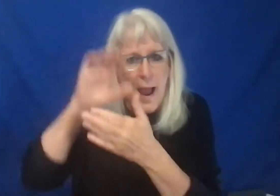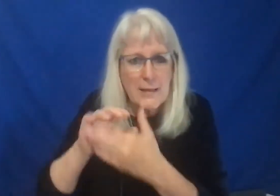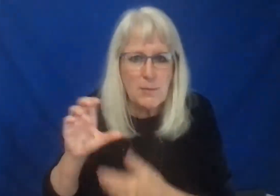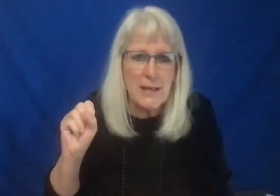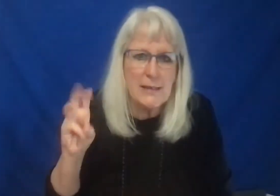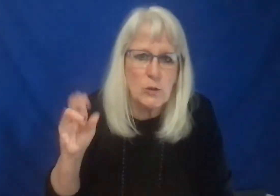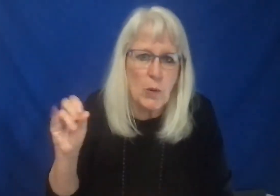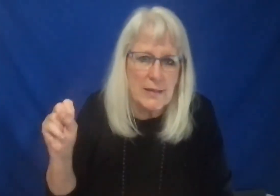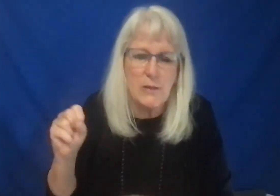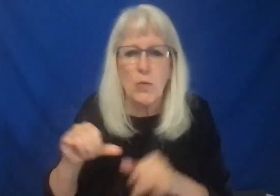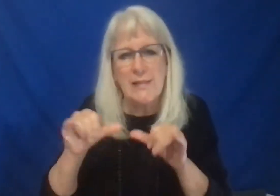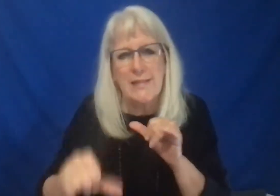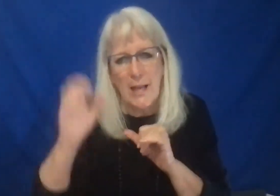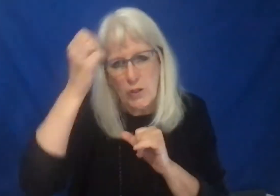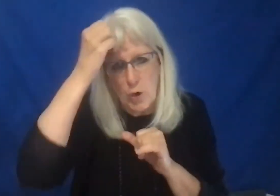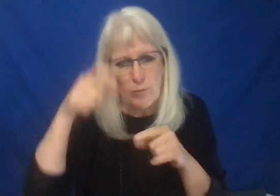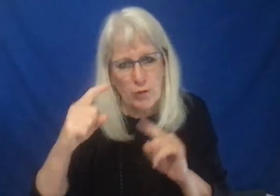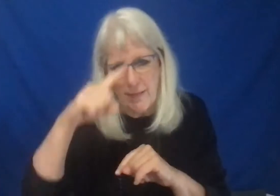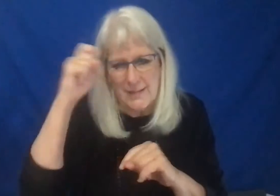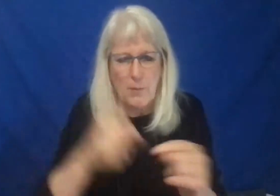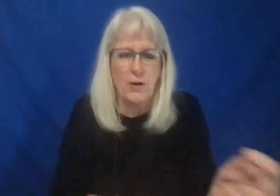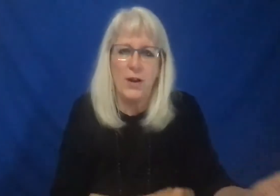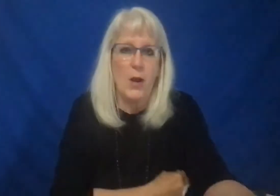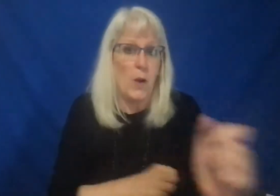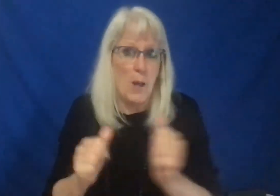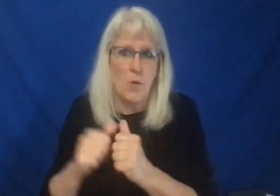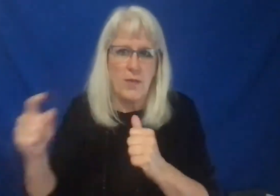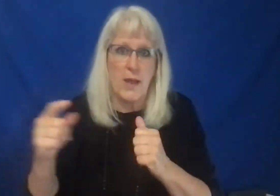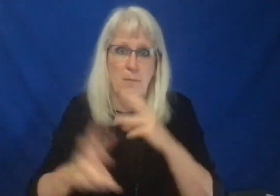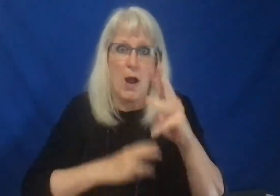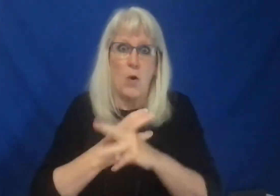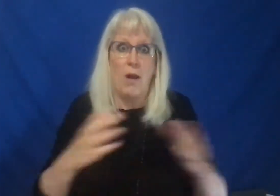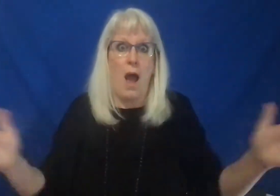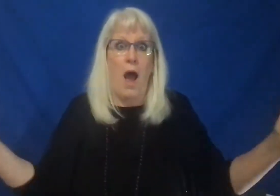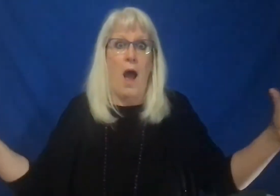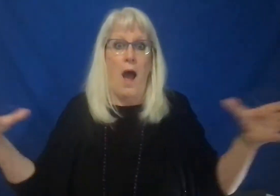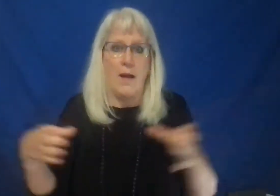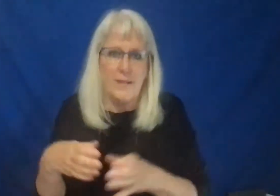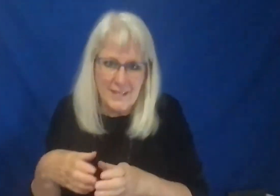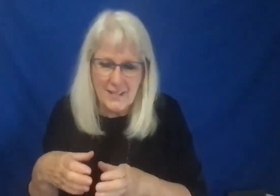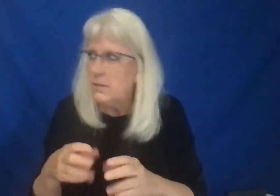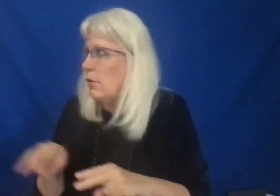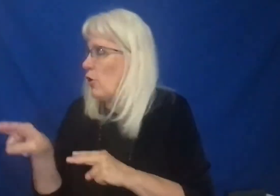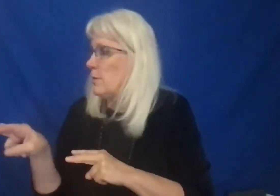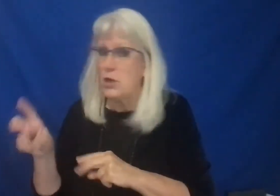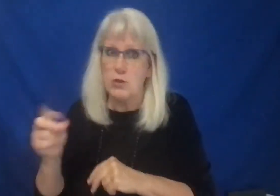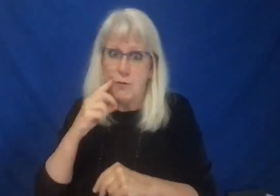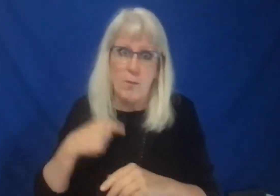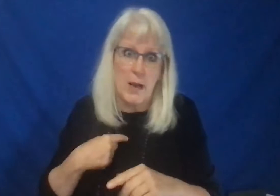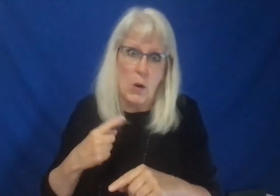summer, and my world gets very small when I'm with him. And so I have a tendency to look to him to do for me what I can and should do for myself. So I